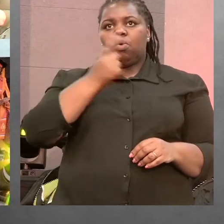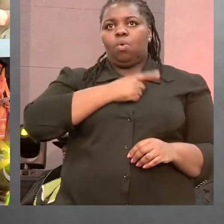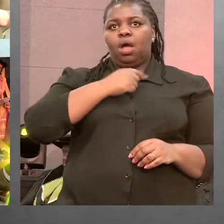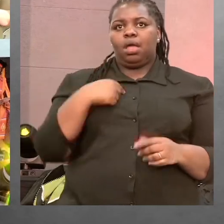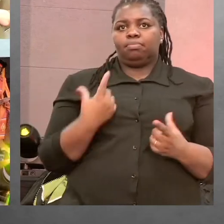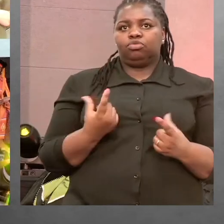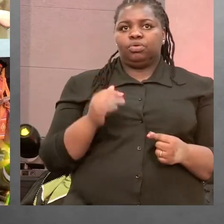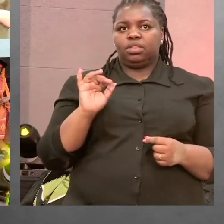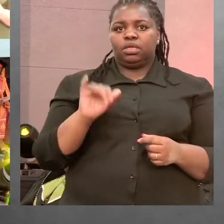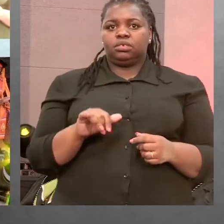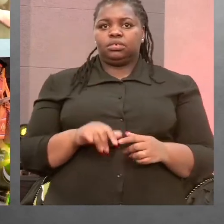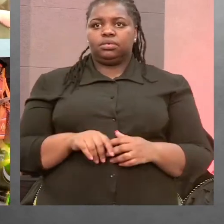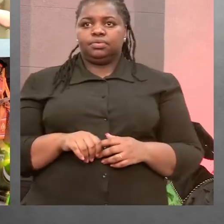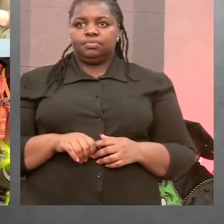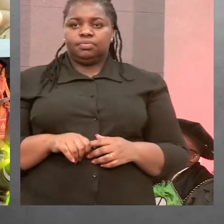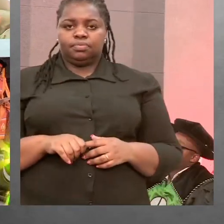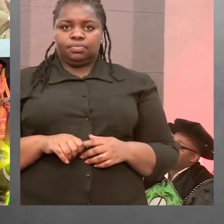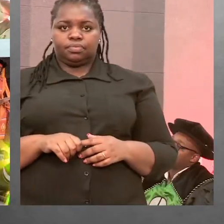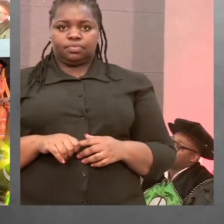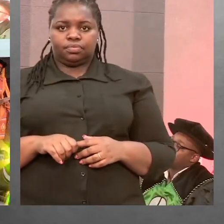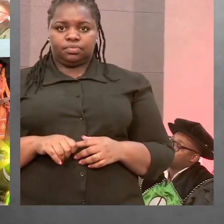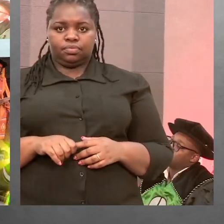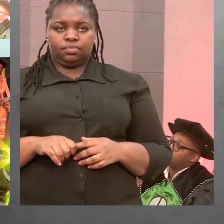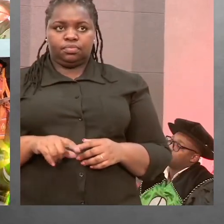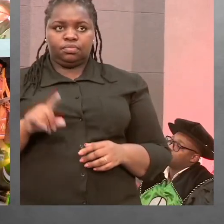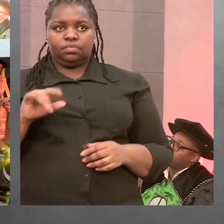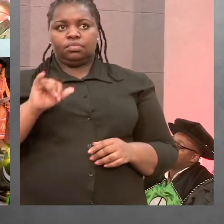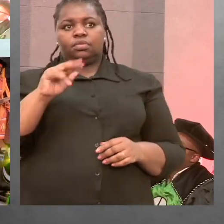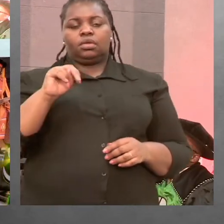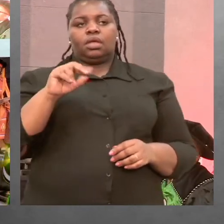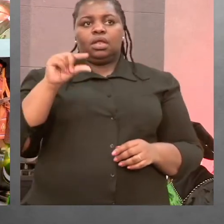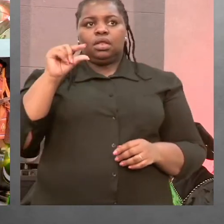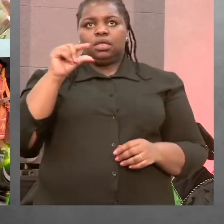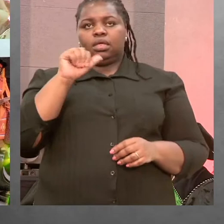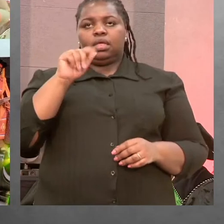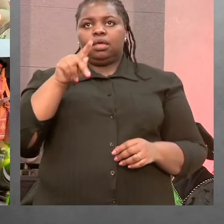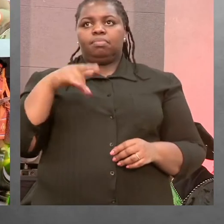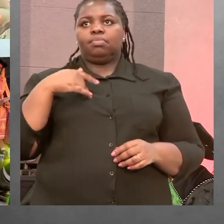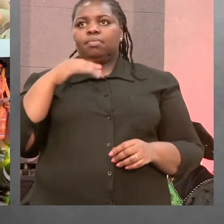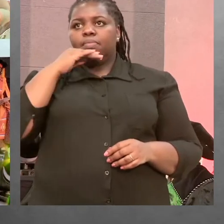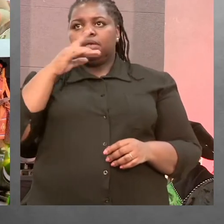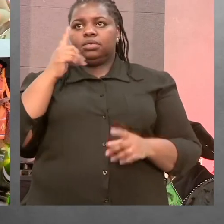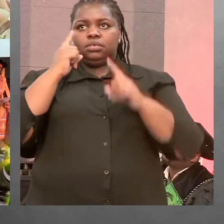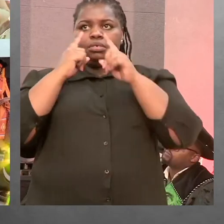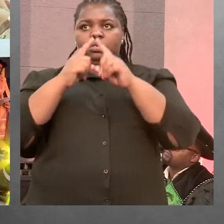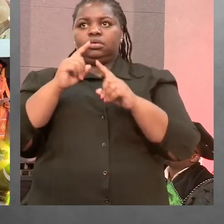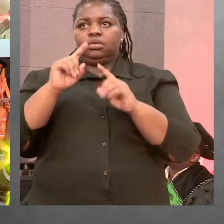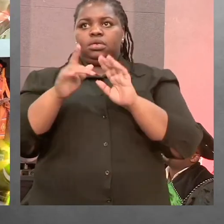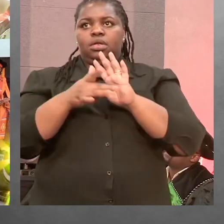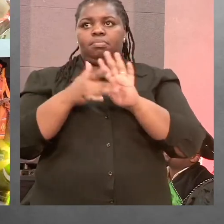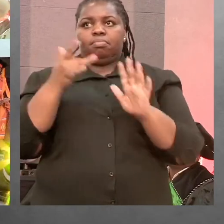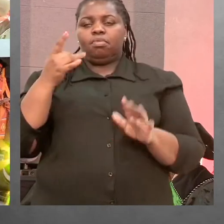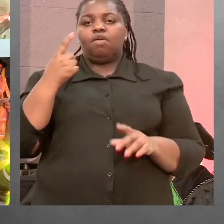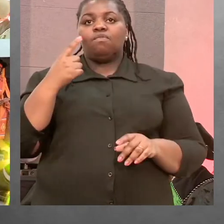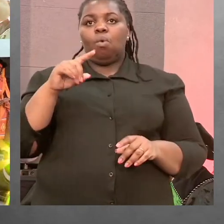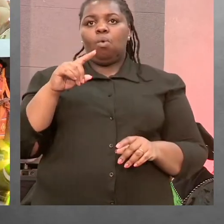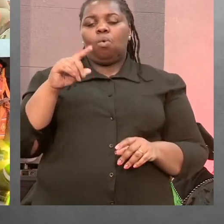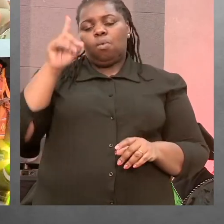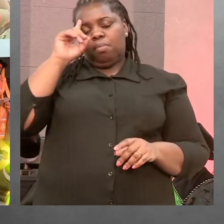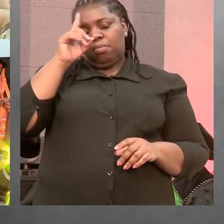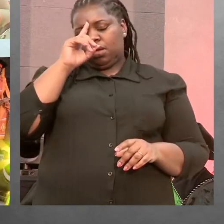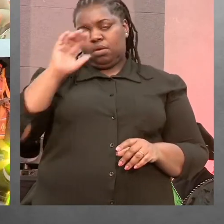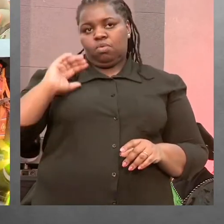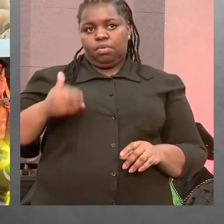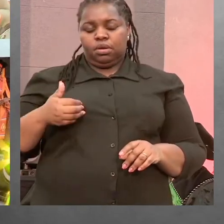doing so. The NGAP targets previously disadvantaged groups, especially black women.